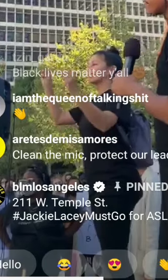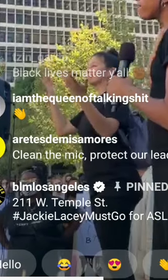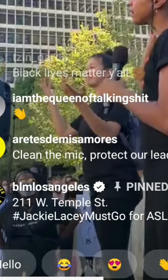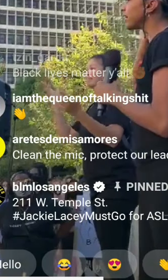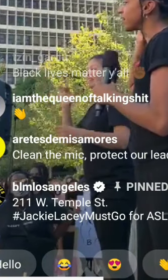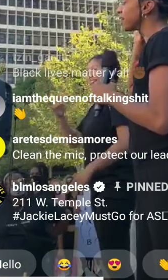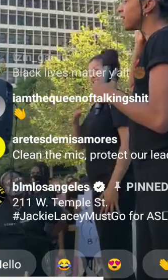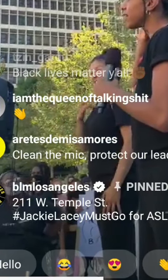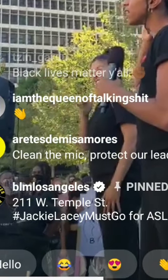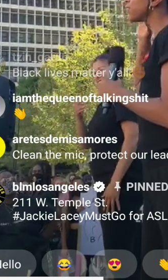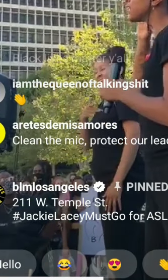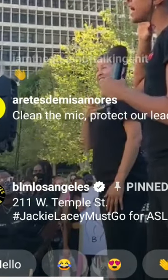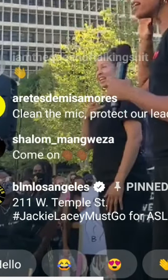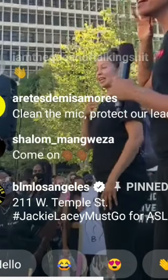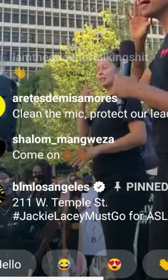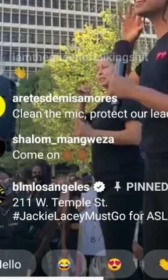family.